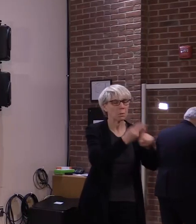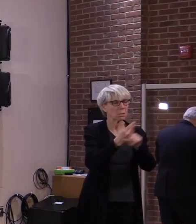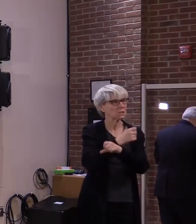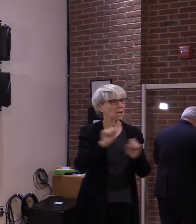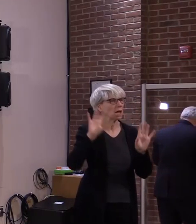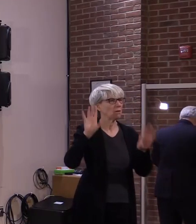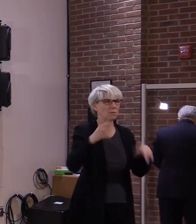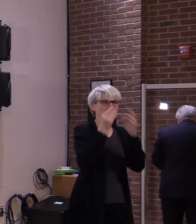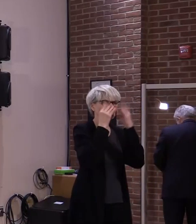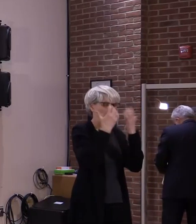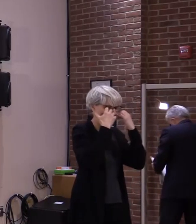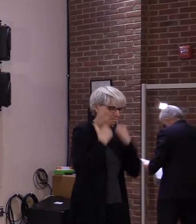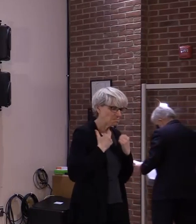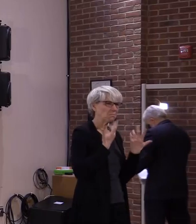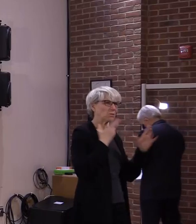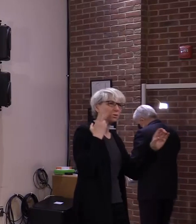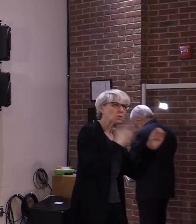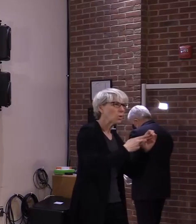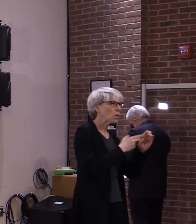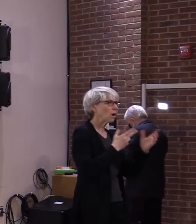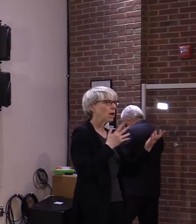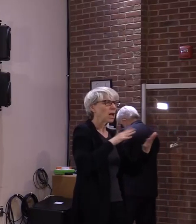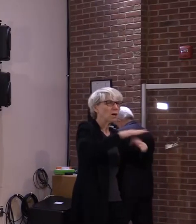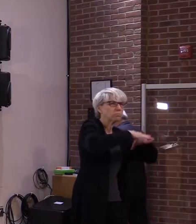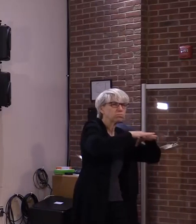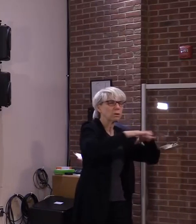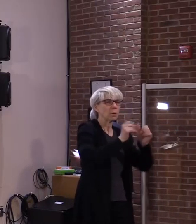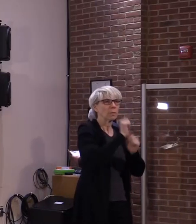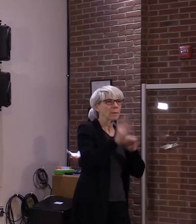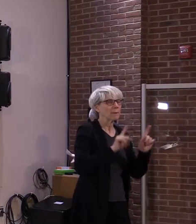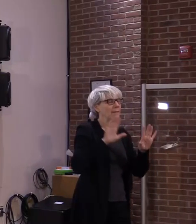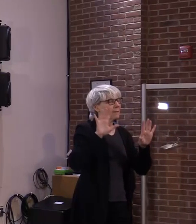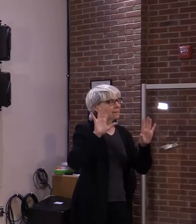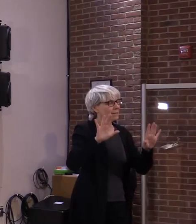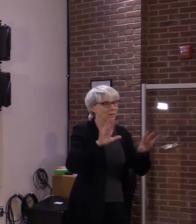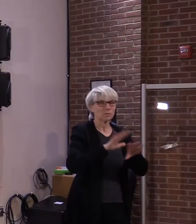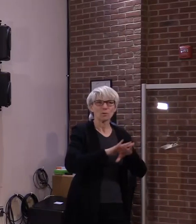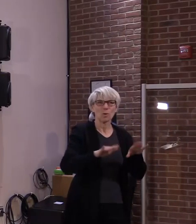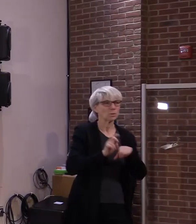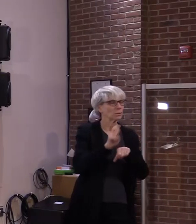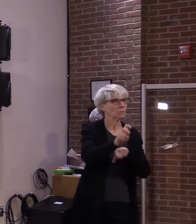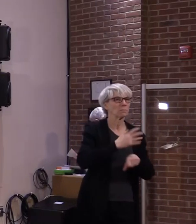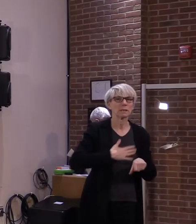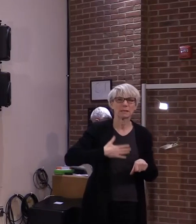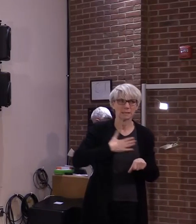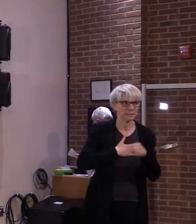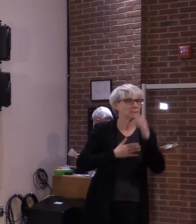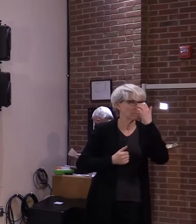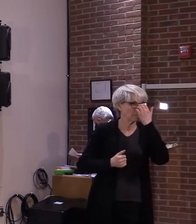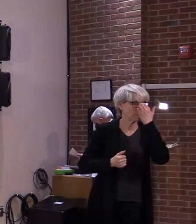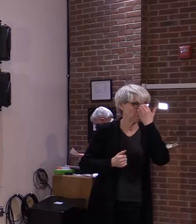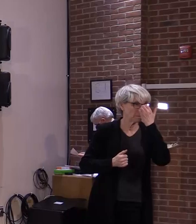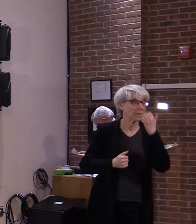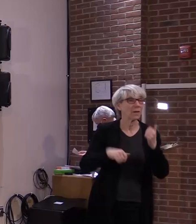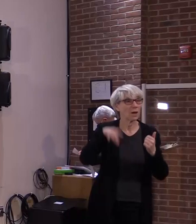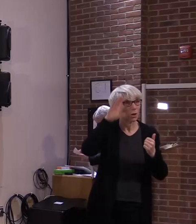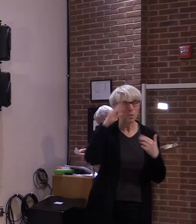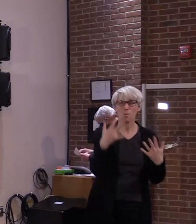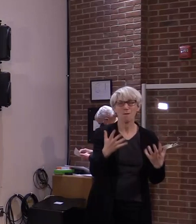Vermonters have been protected through vaccination. But wanting the pandemic to be over and